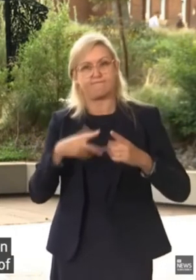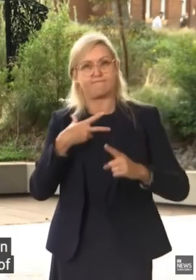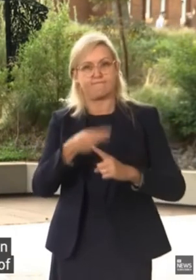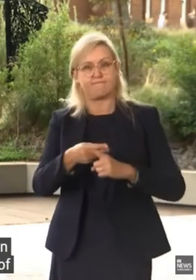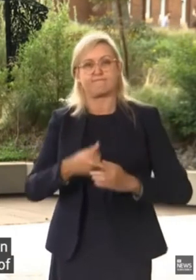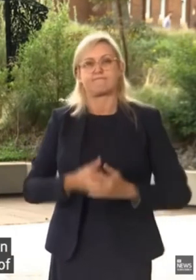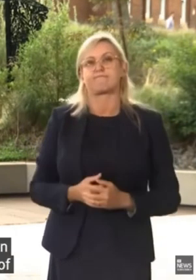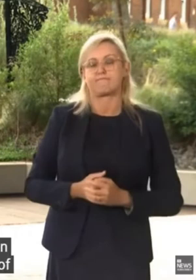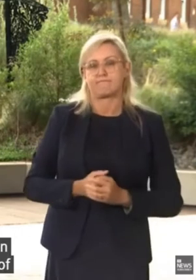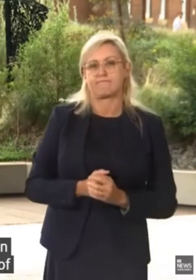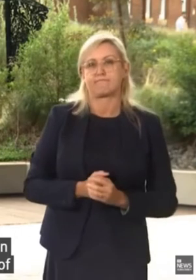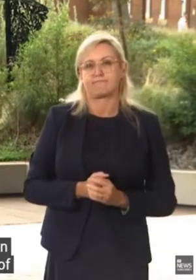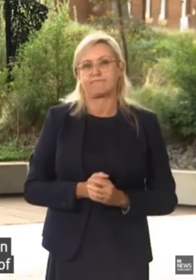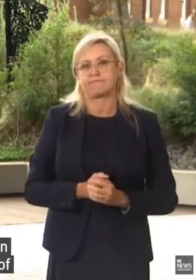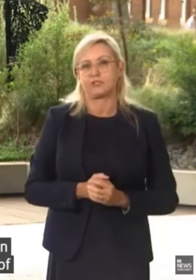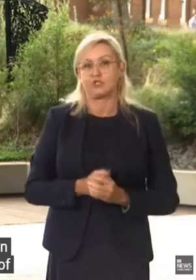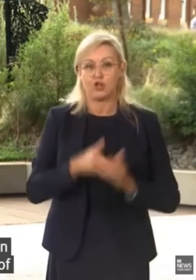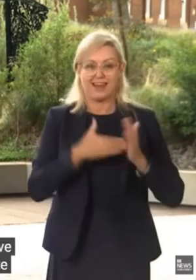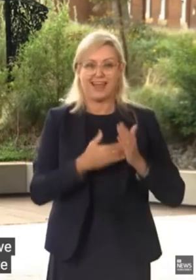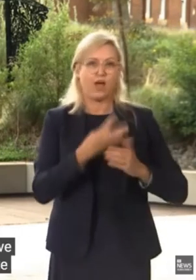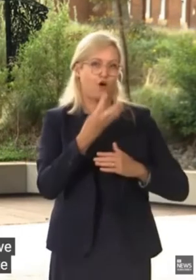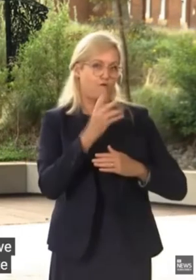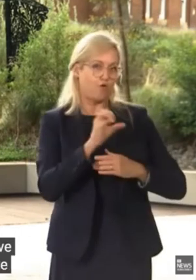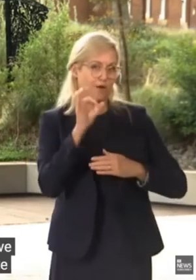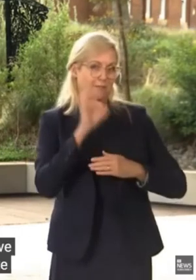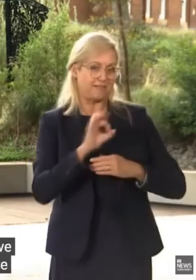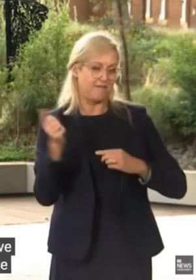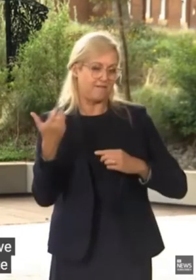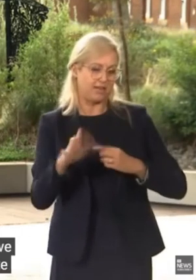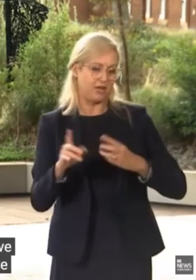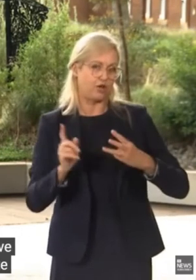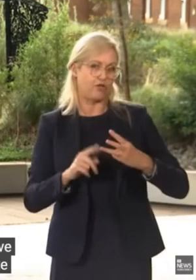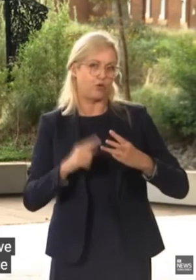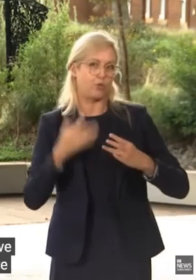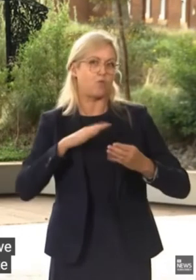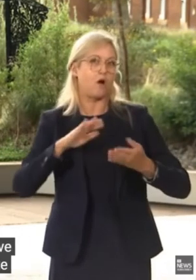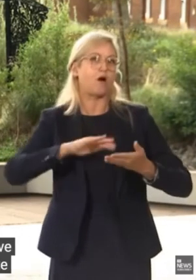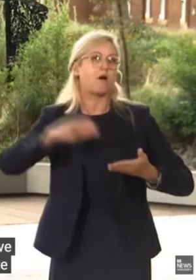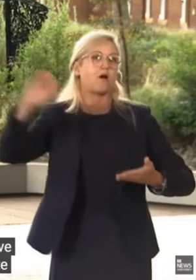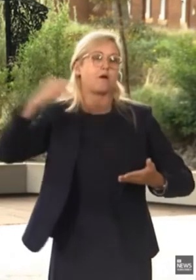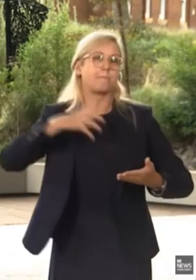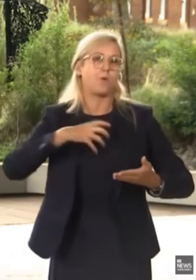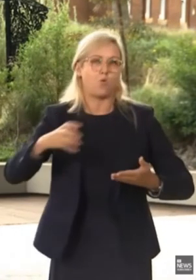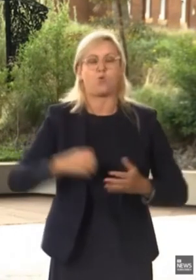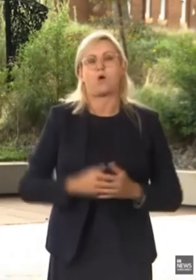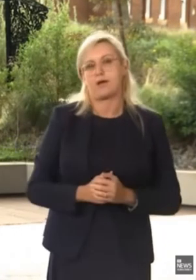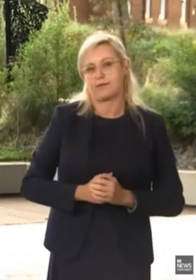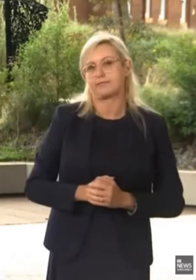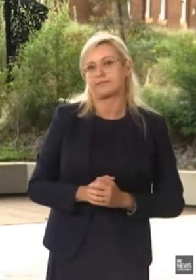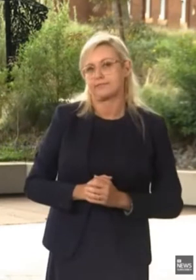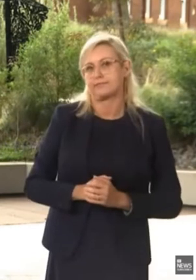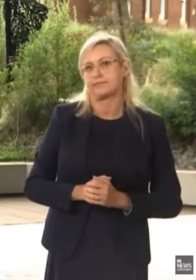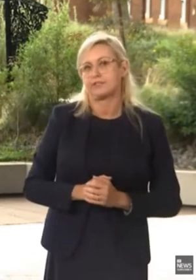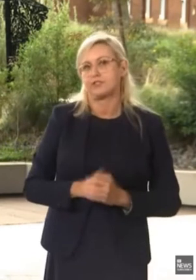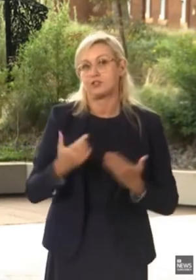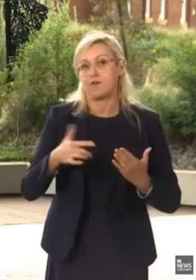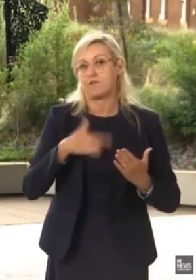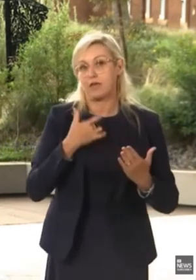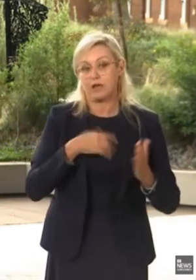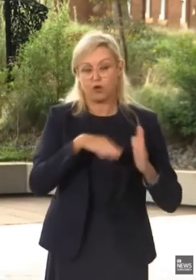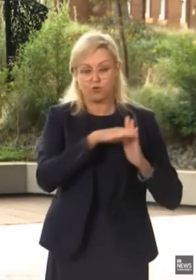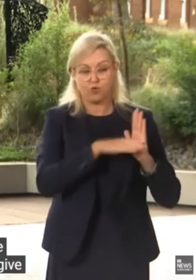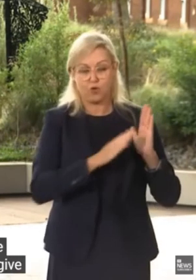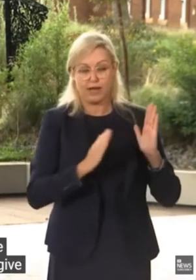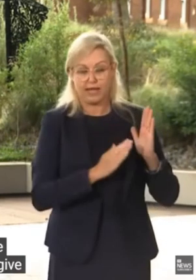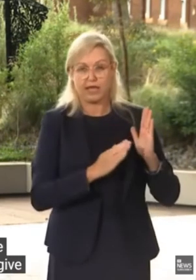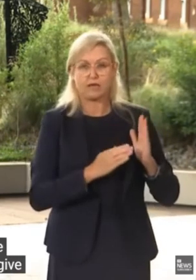to continue to rise above 40%. We want to get that rate higher, and taking this approach at the moment will ensure that we give time